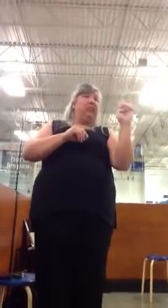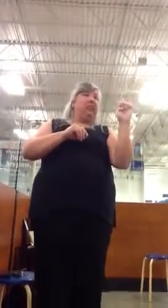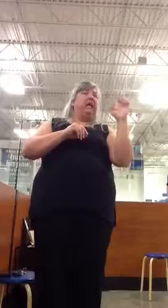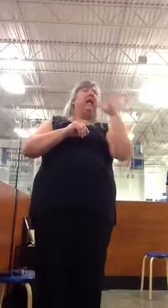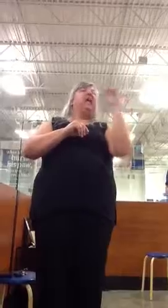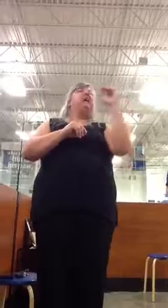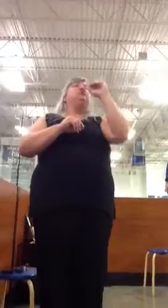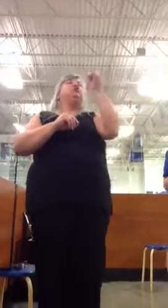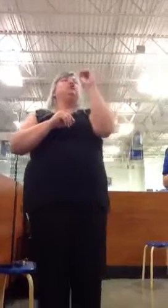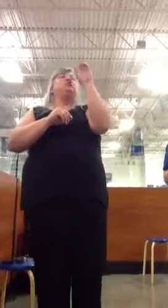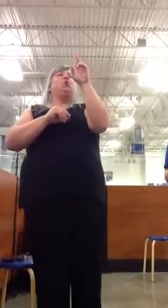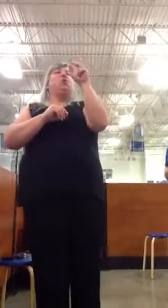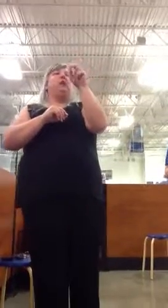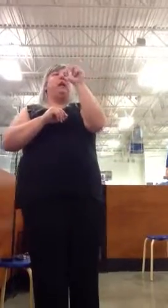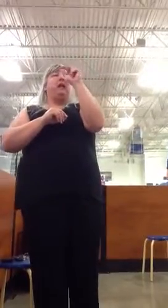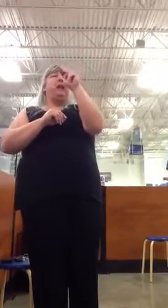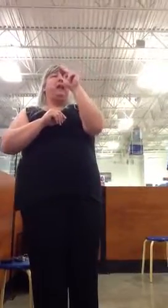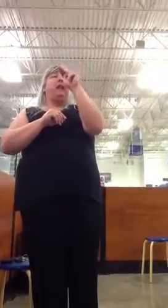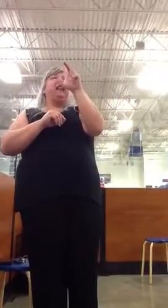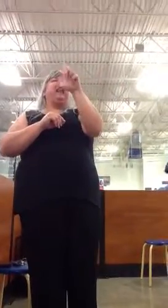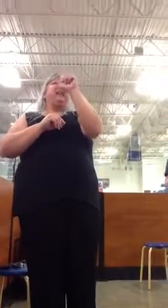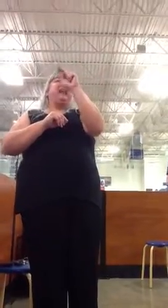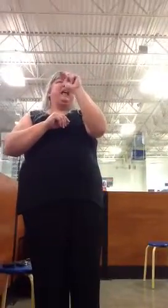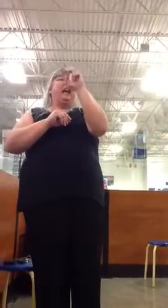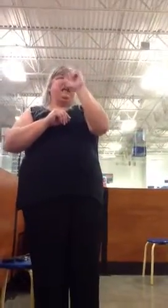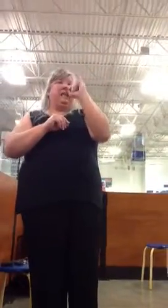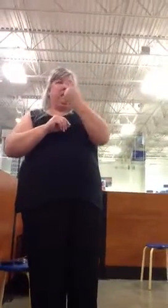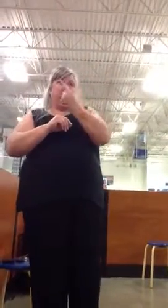Landing. So they're a little bit distant, but they're worth it.